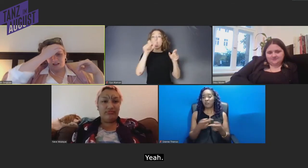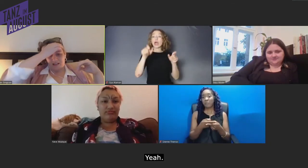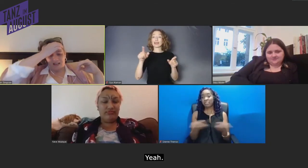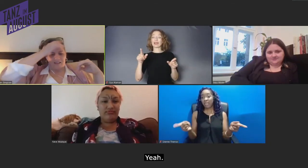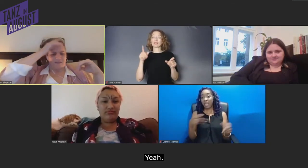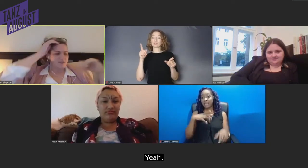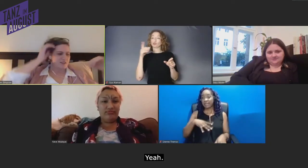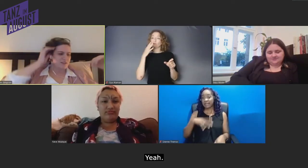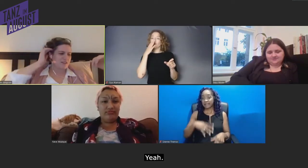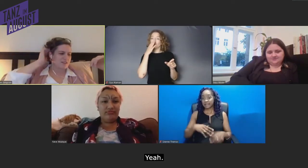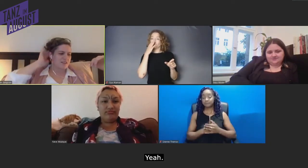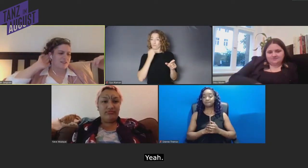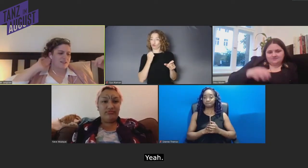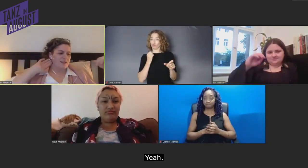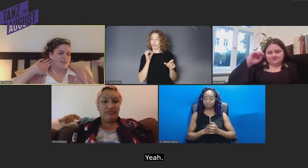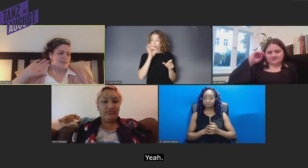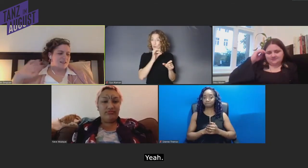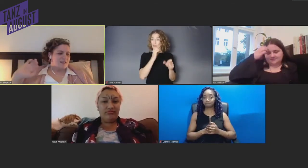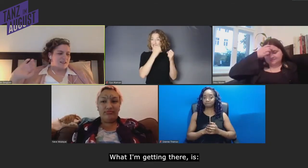Yeah,